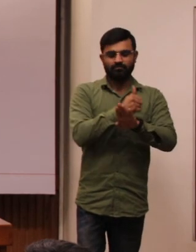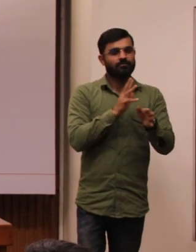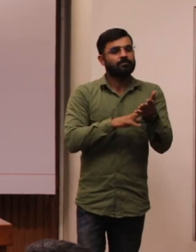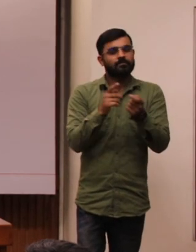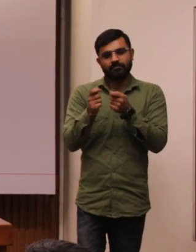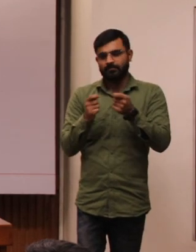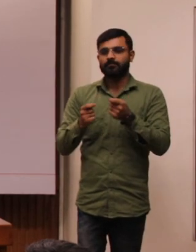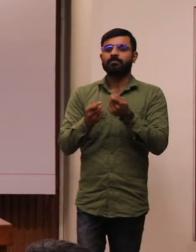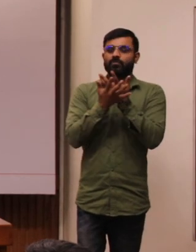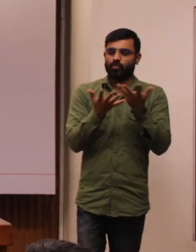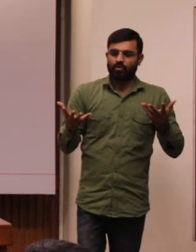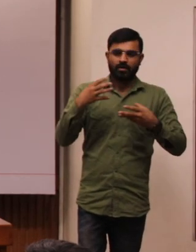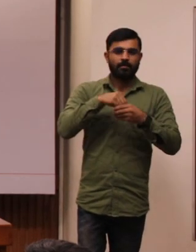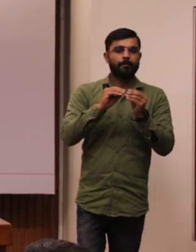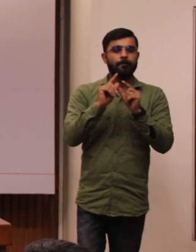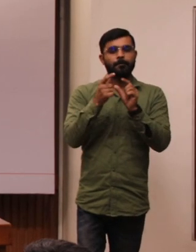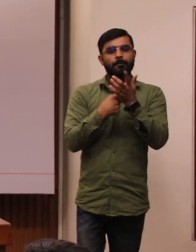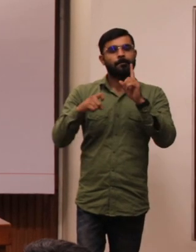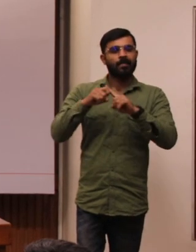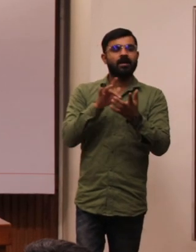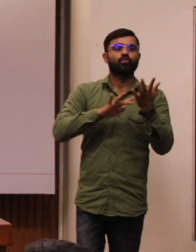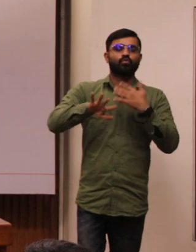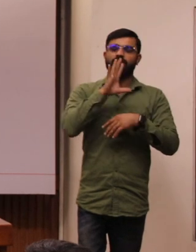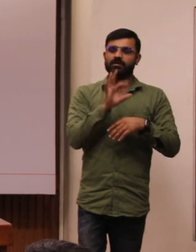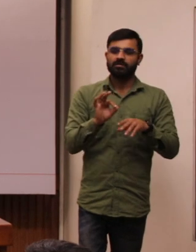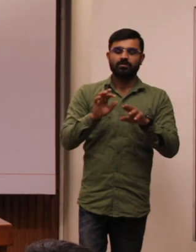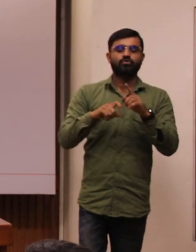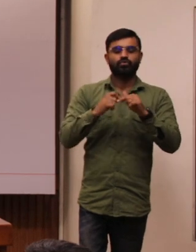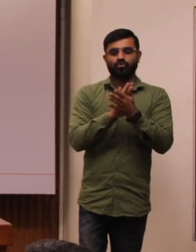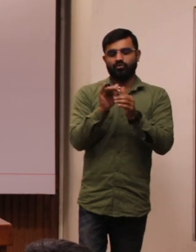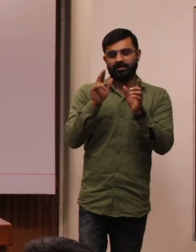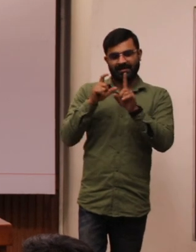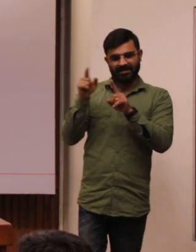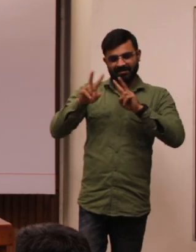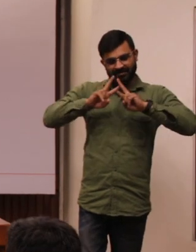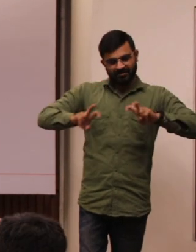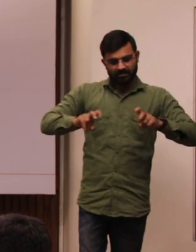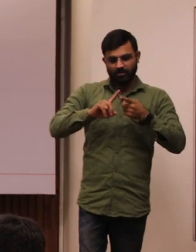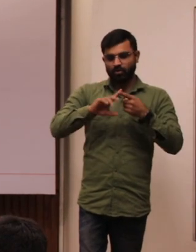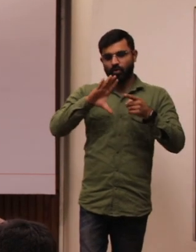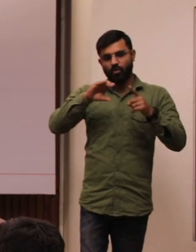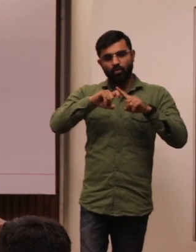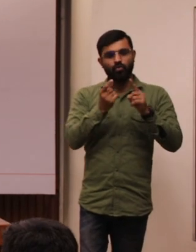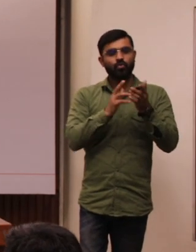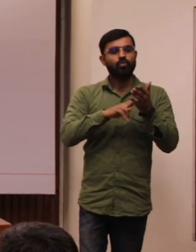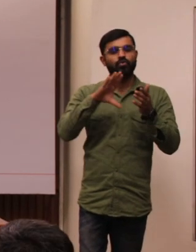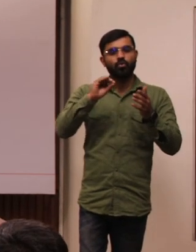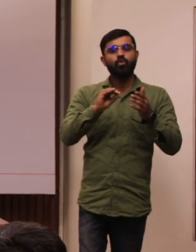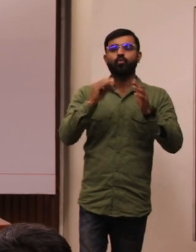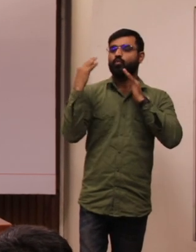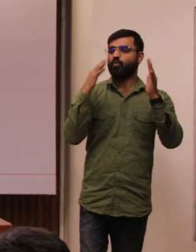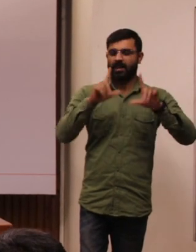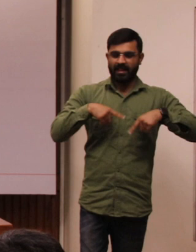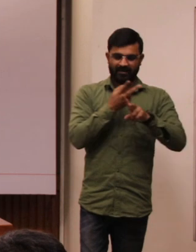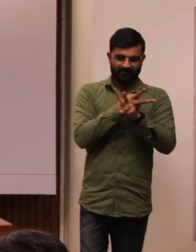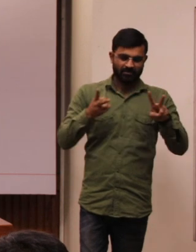management and restoration of biodiversity parks and wetlands. Dr. Khudsar's research on Kuna Wildlife Sanctuary was relied on by